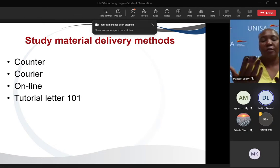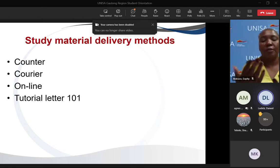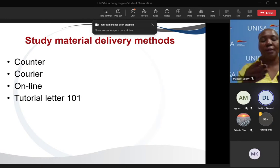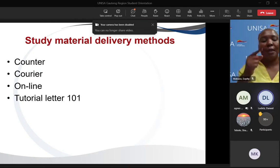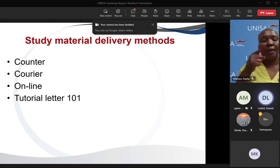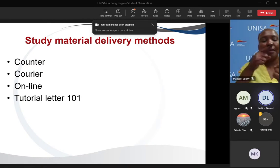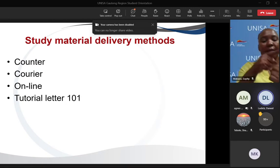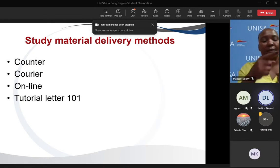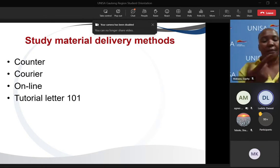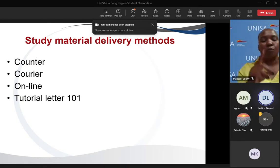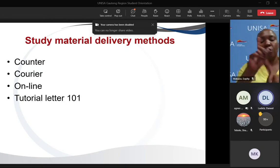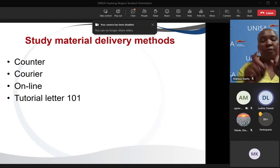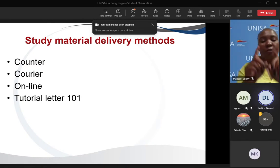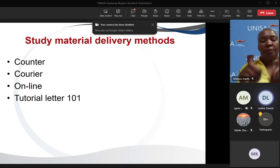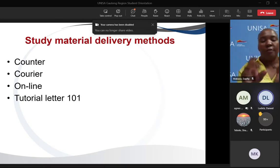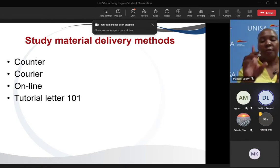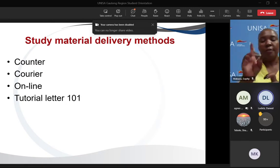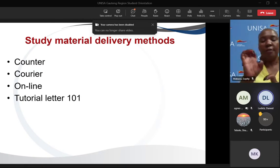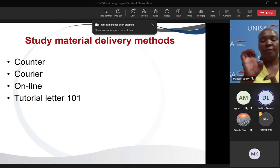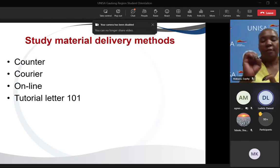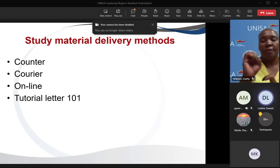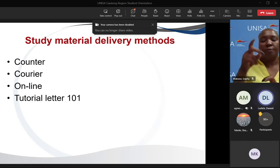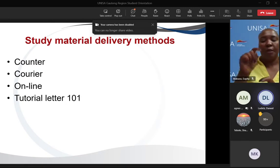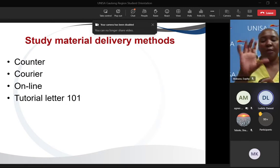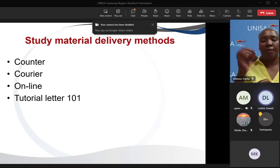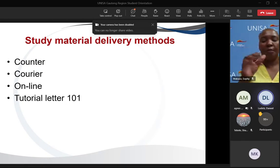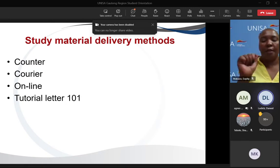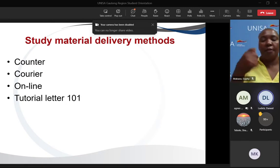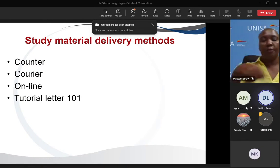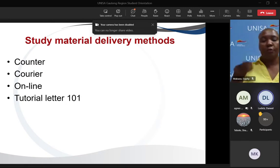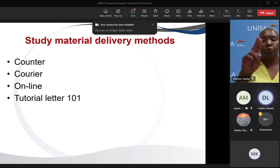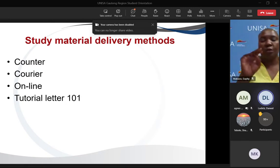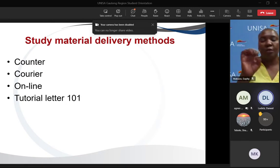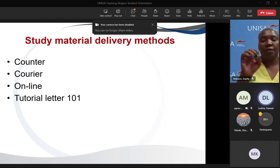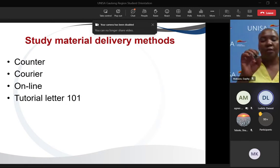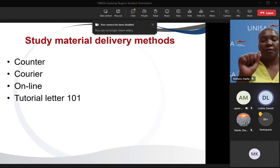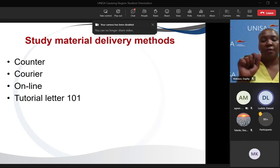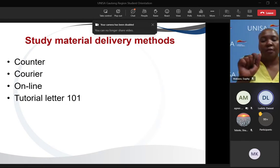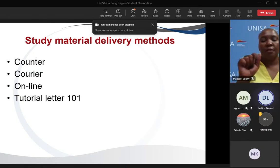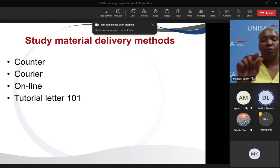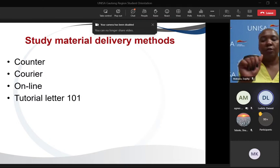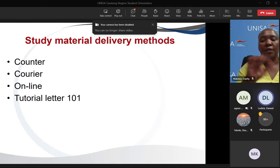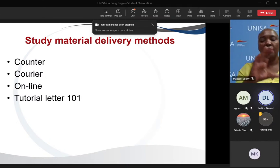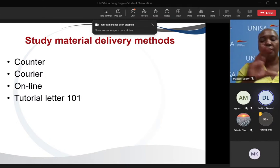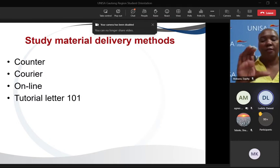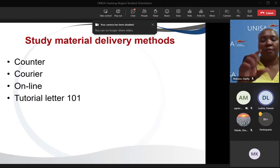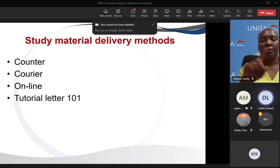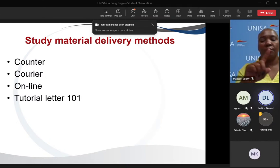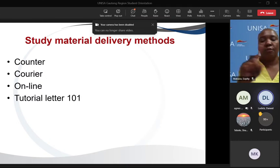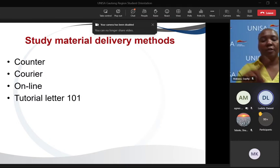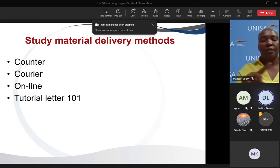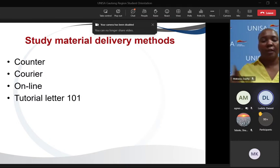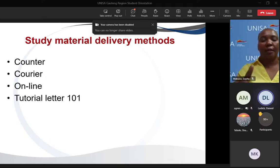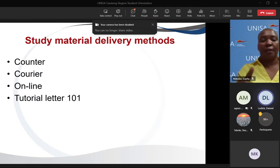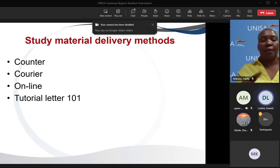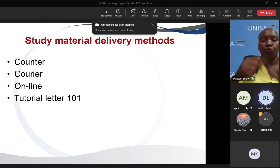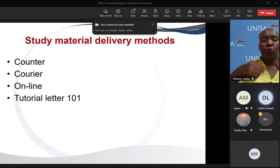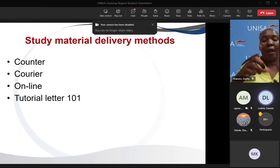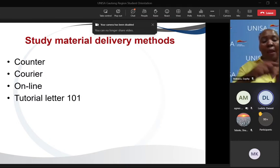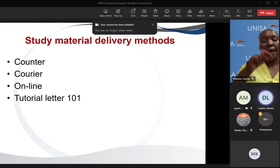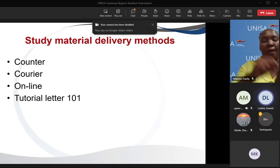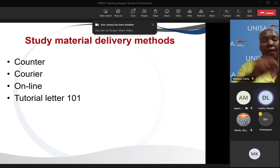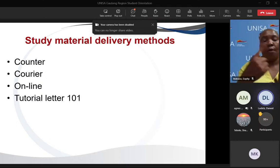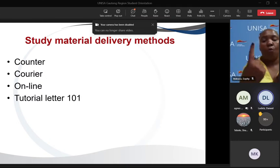dispatch at unisa.ac.za tutorial letter 101 included in your study material contains